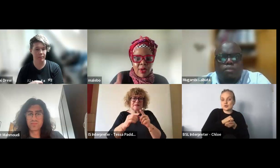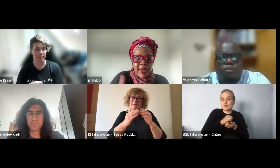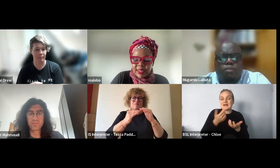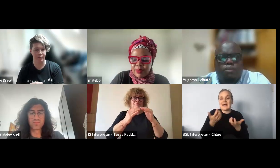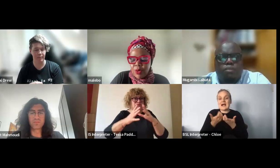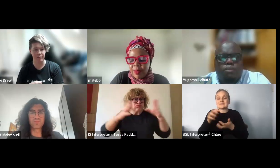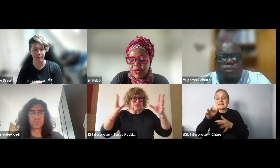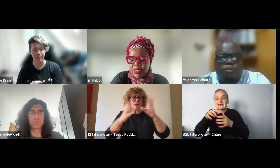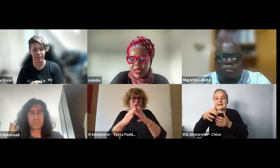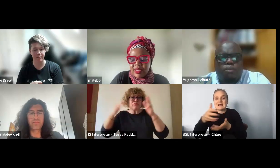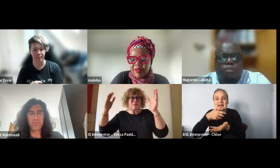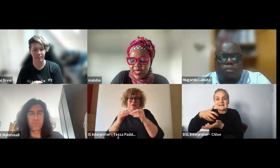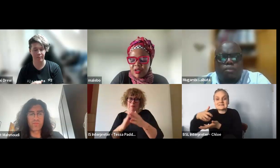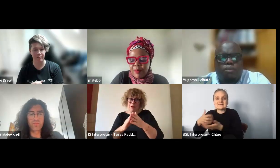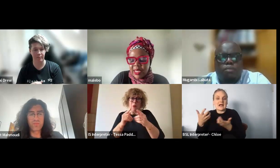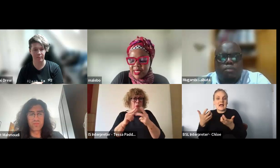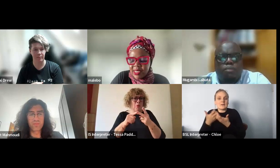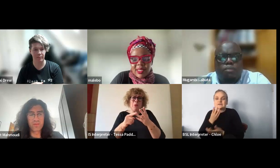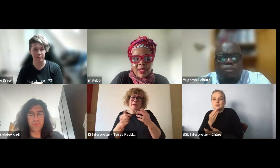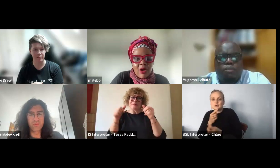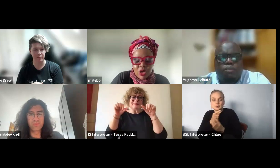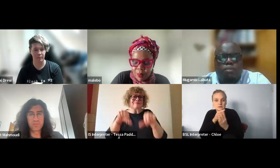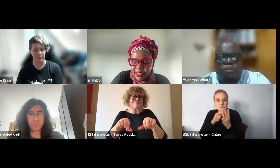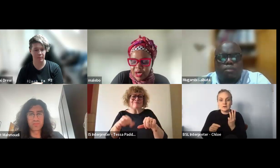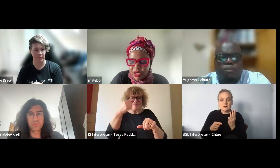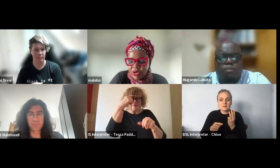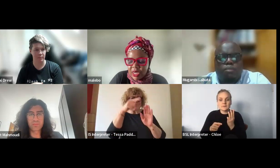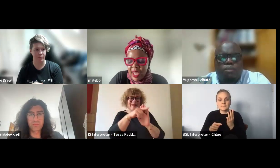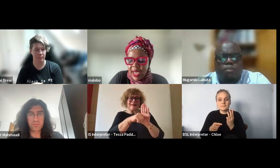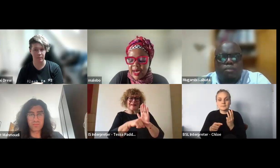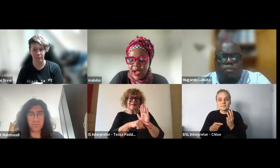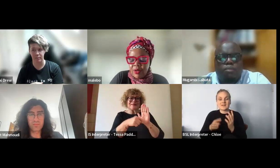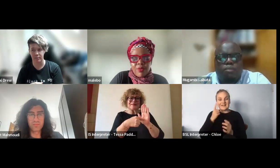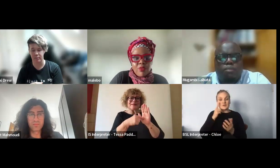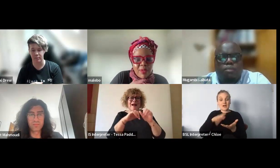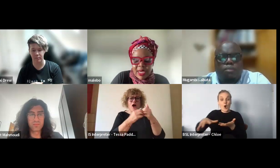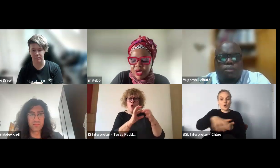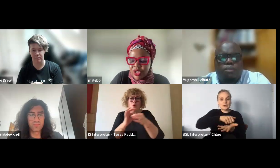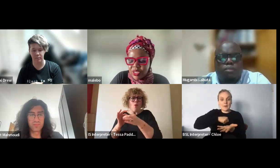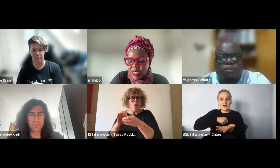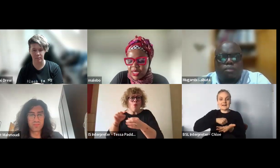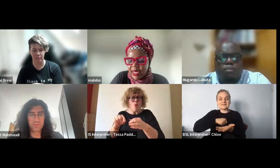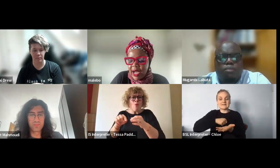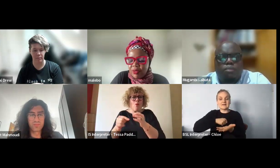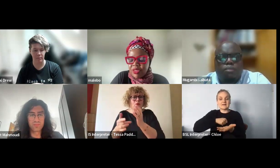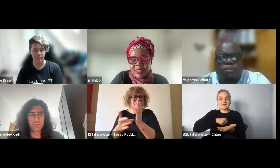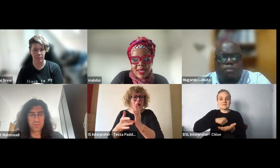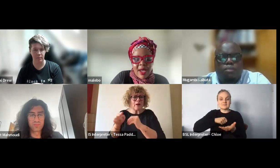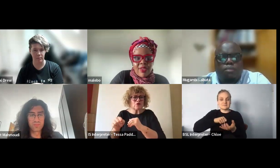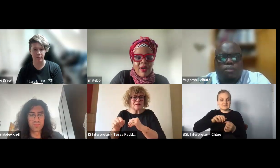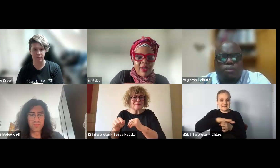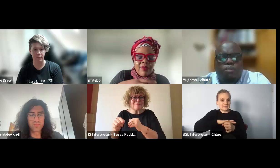you know, Matt spoke about the surveillance of Palestinians in occupied territory and how the movements are registered, and